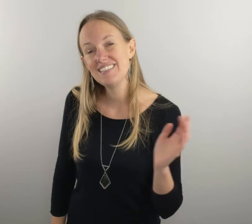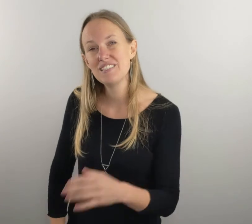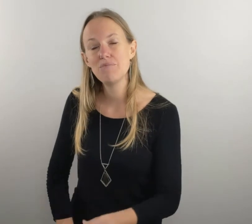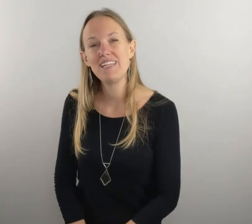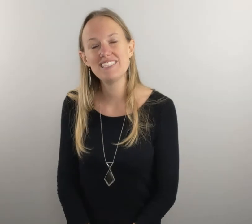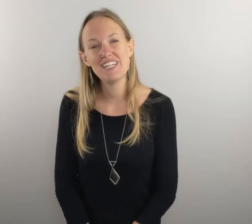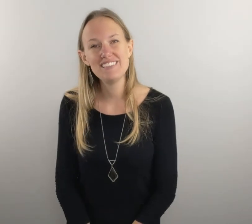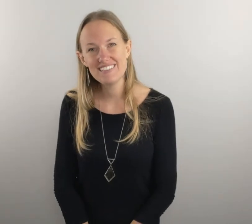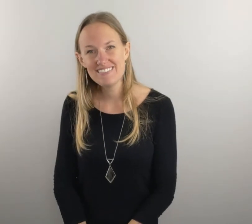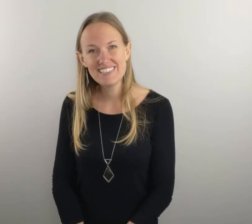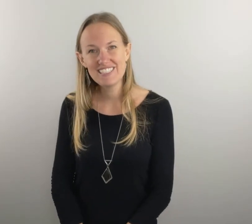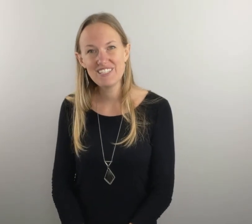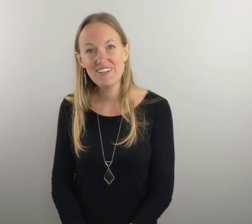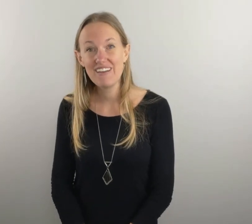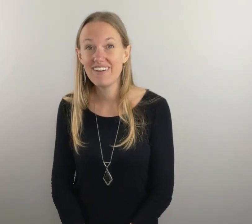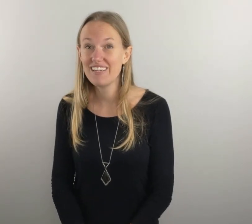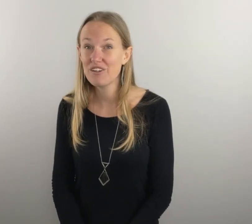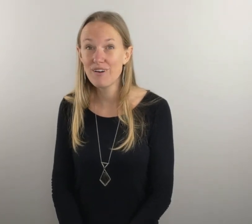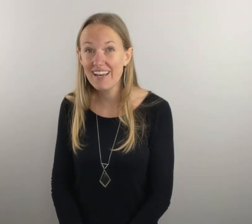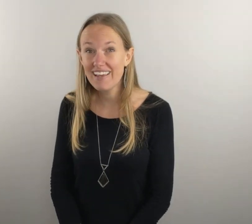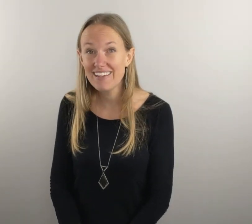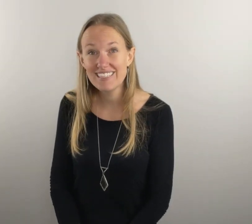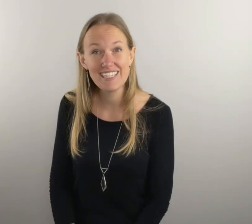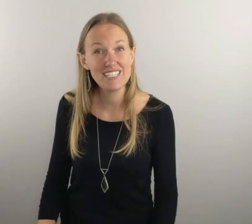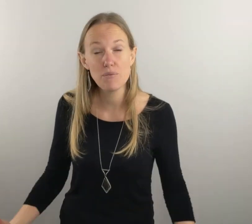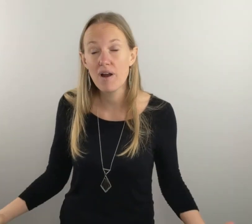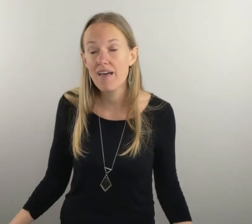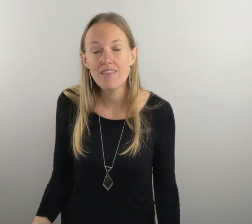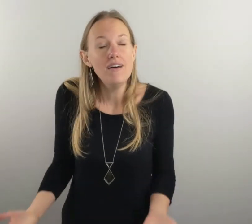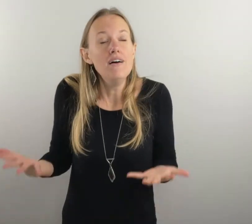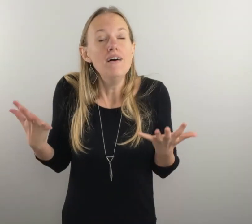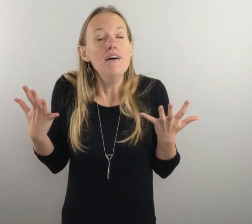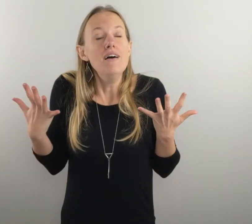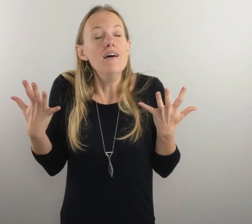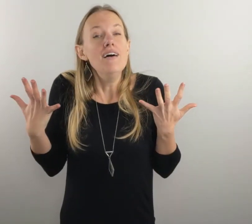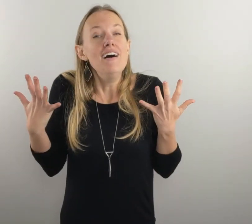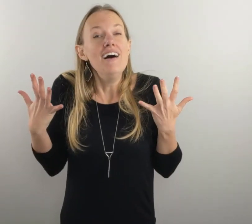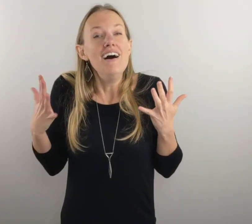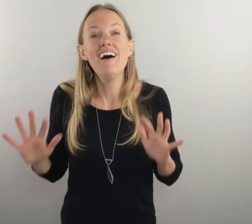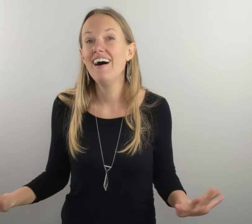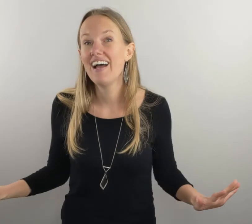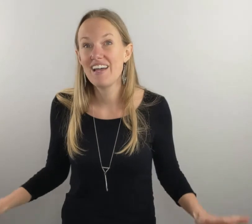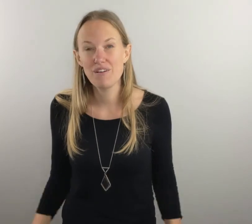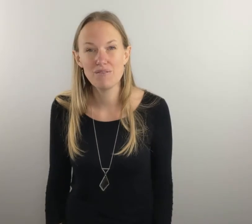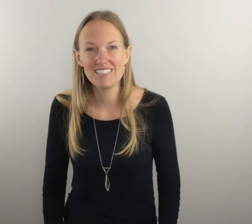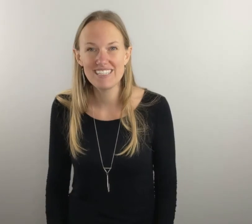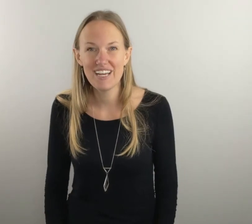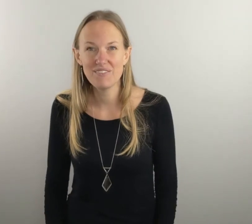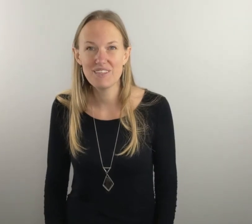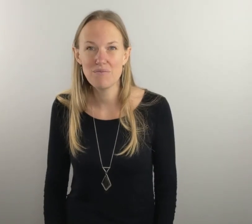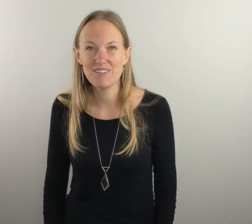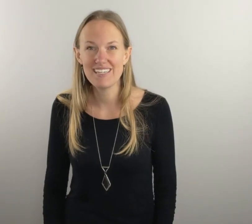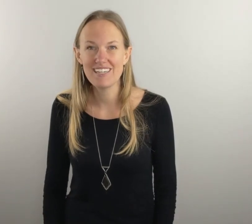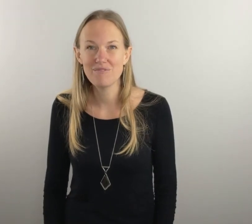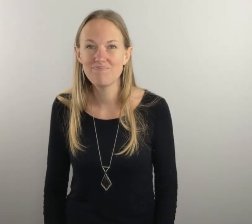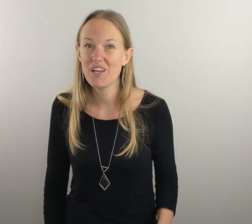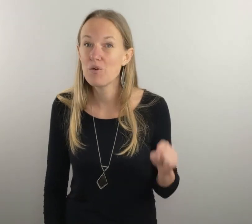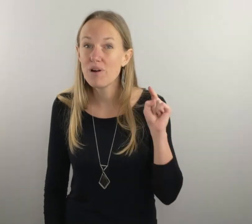as many times as you need to. And when you're ready, take a deep breath and we will sign with the music. I hope wherever